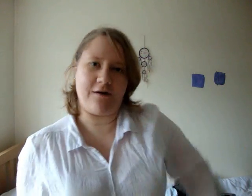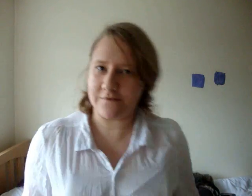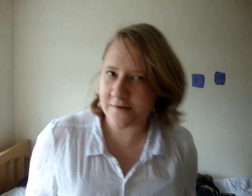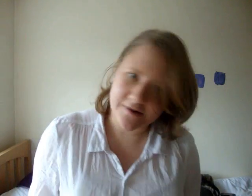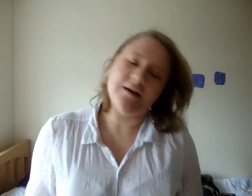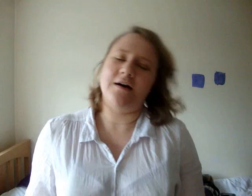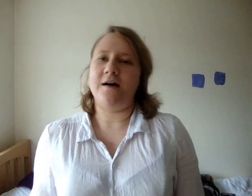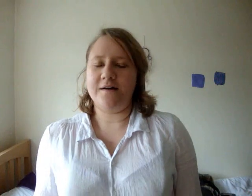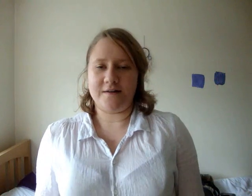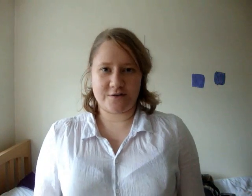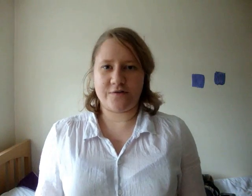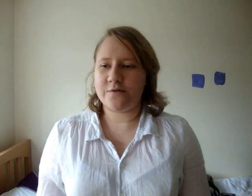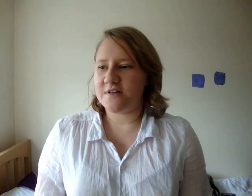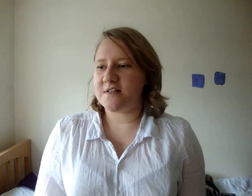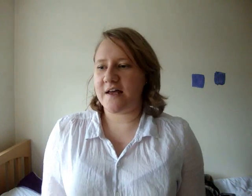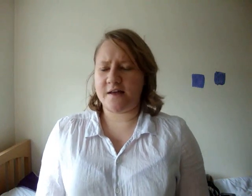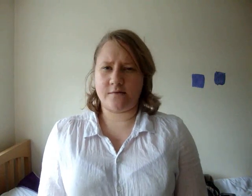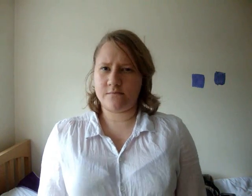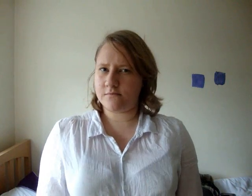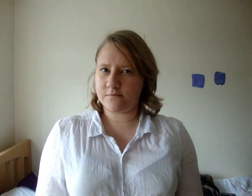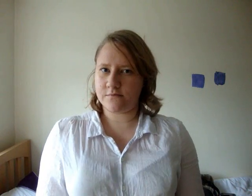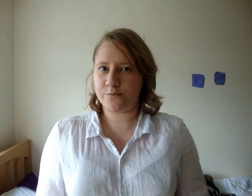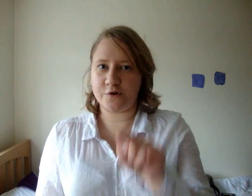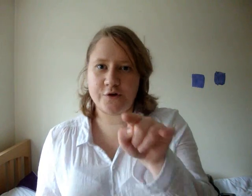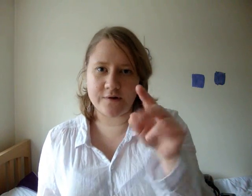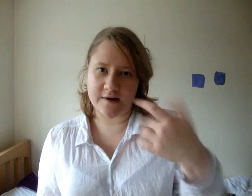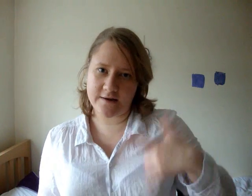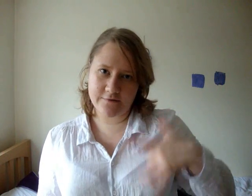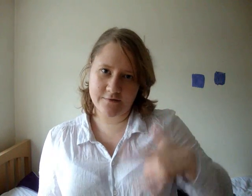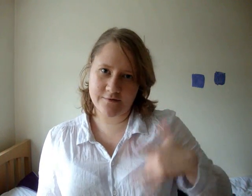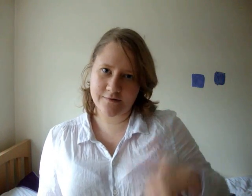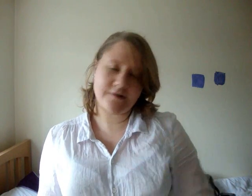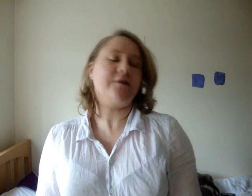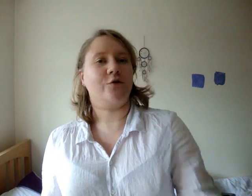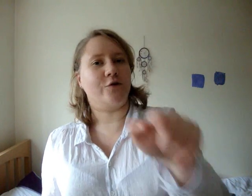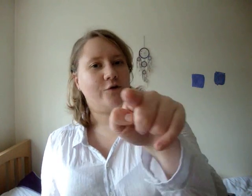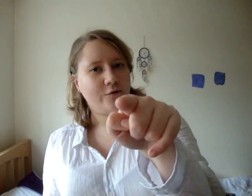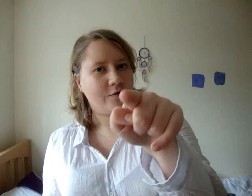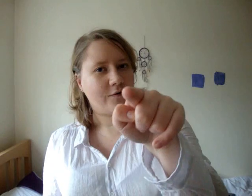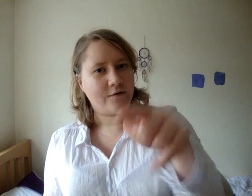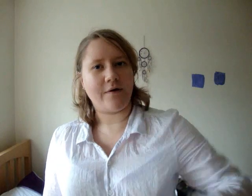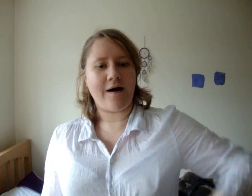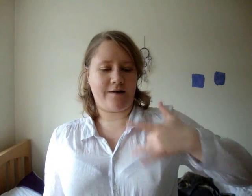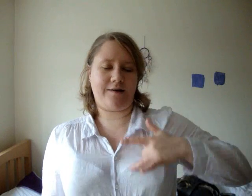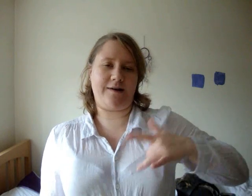off. So if you want to say you live, you